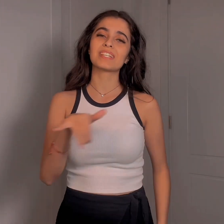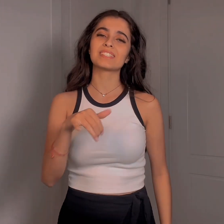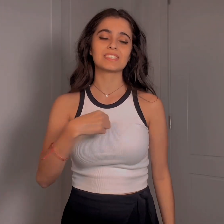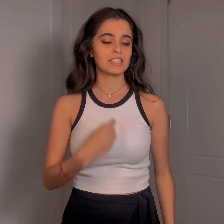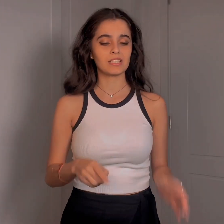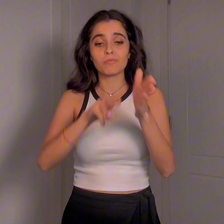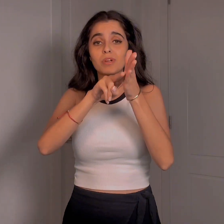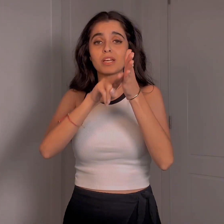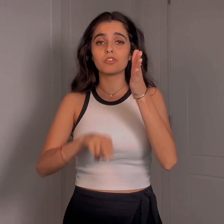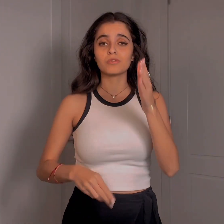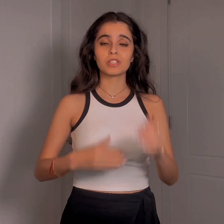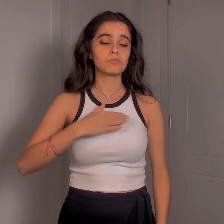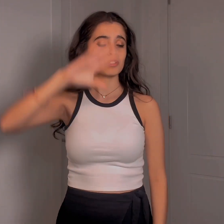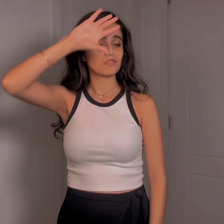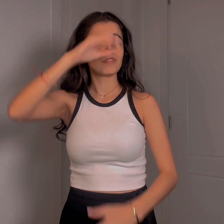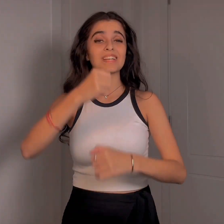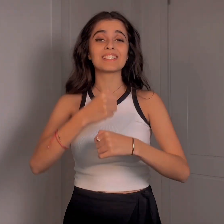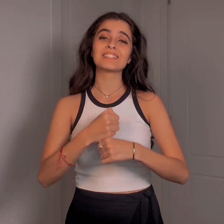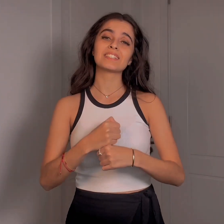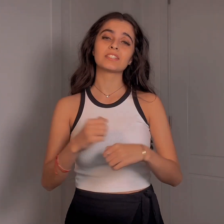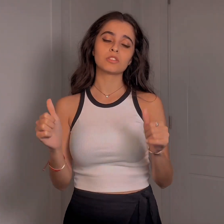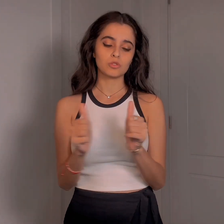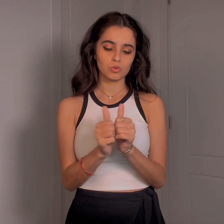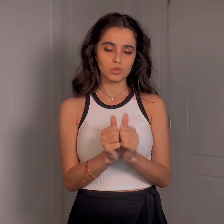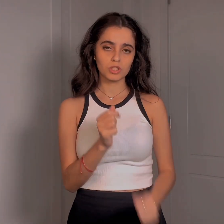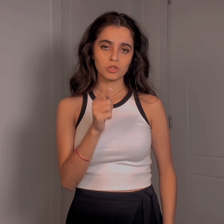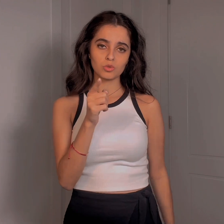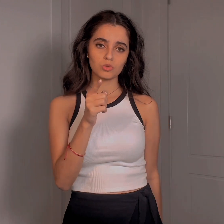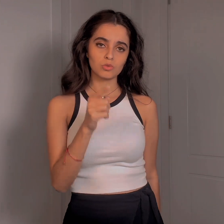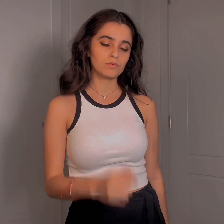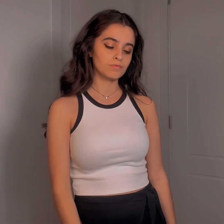It's like I buried my faith with you.